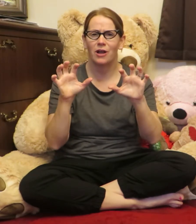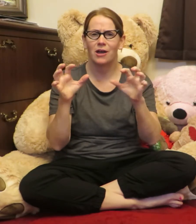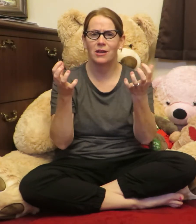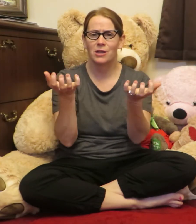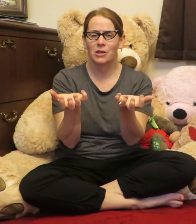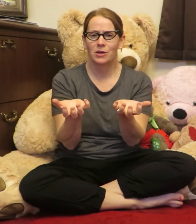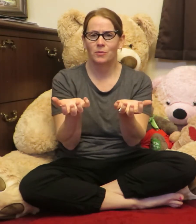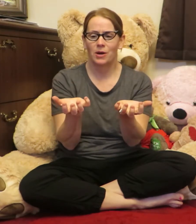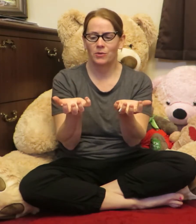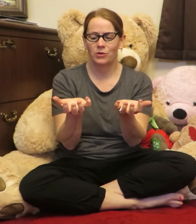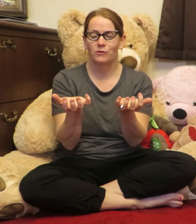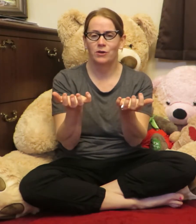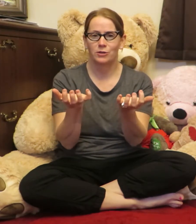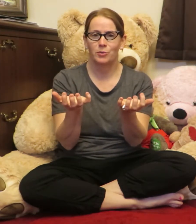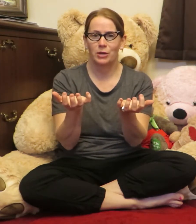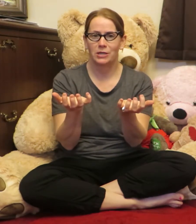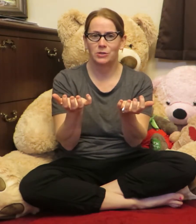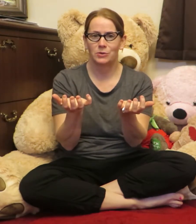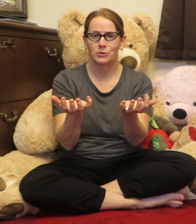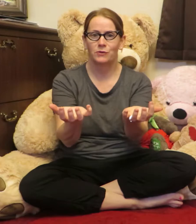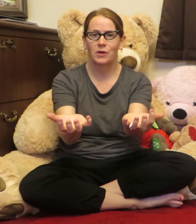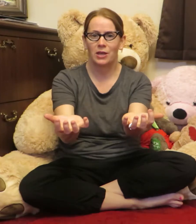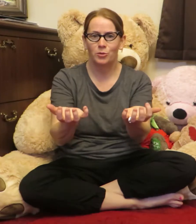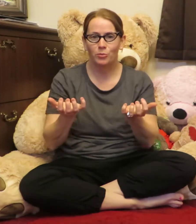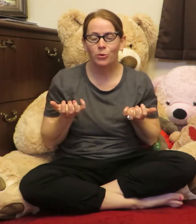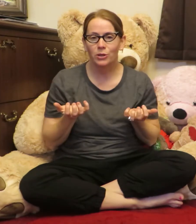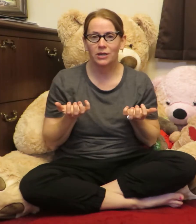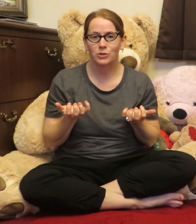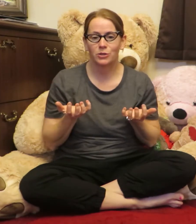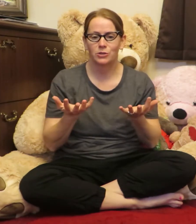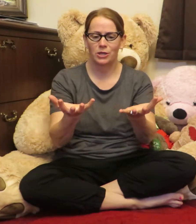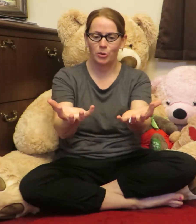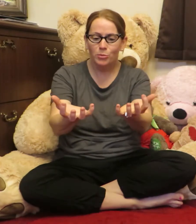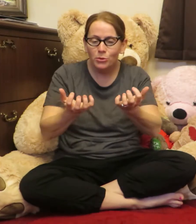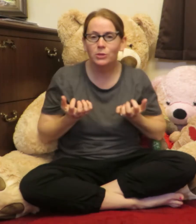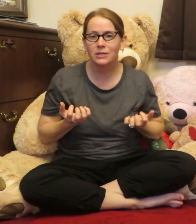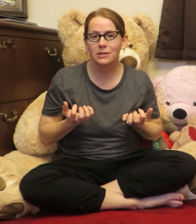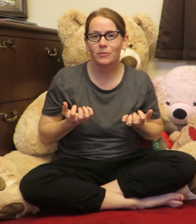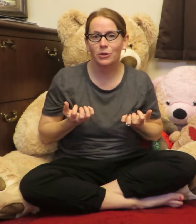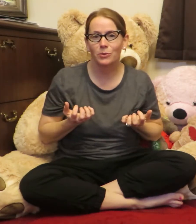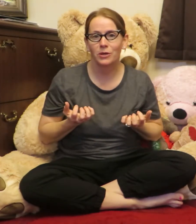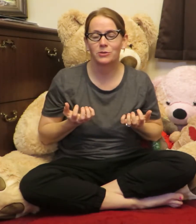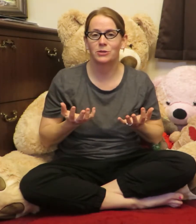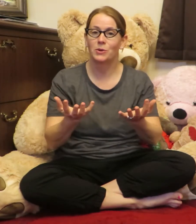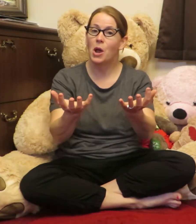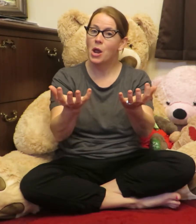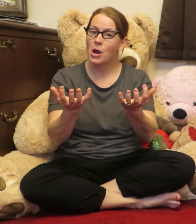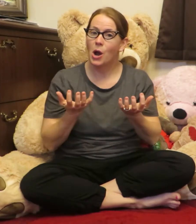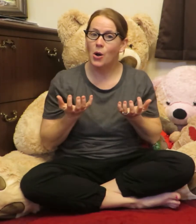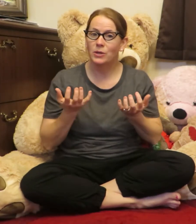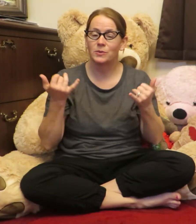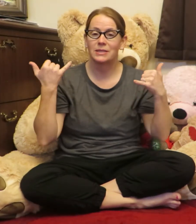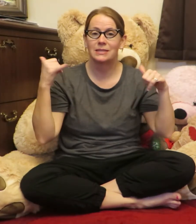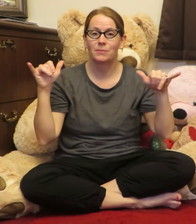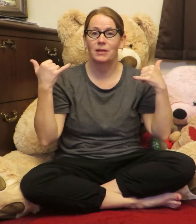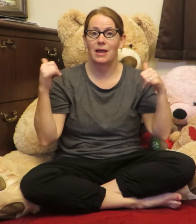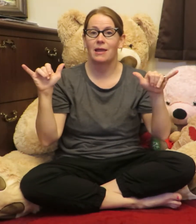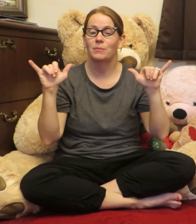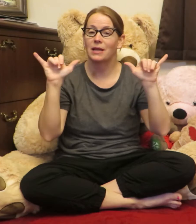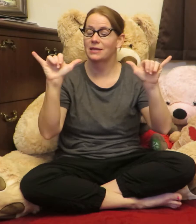clawed, but with your fingers pointing to the roof, and you pull it in towards you, like you're pulling something you want towards you. He always wants to play, and play is